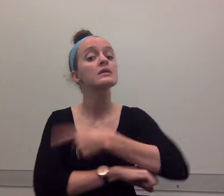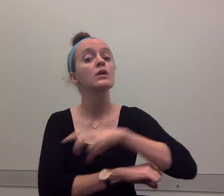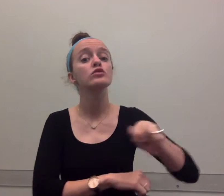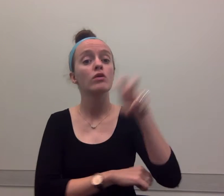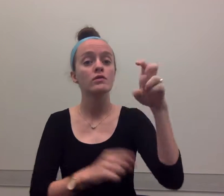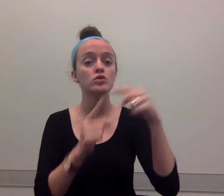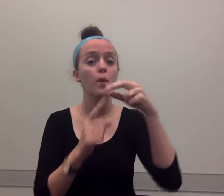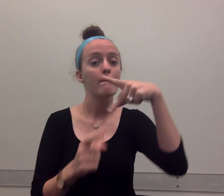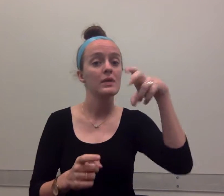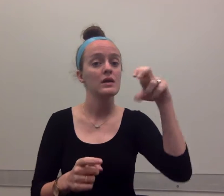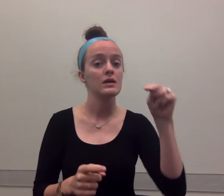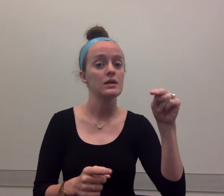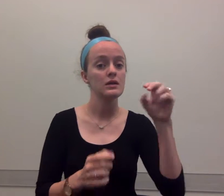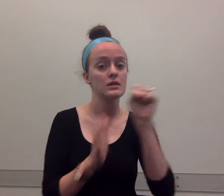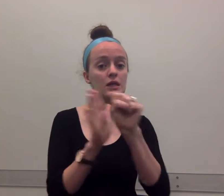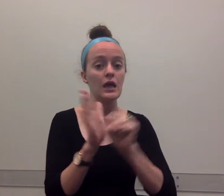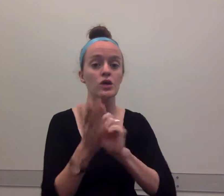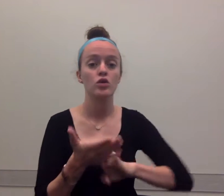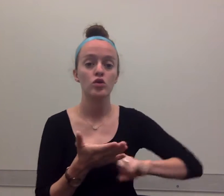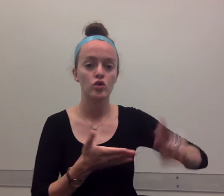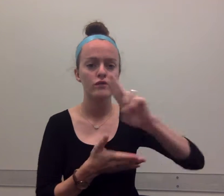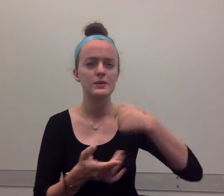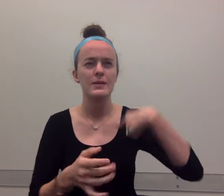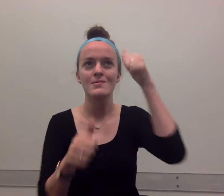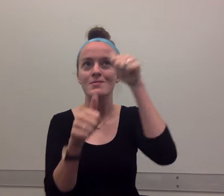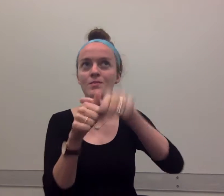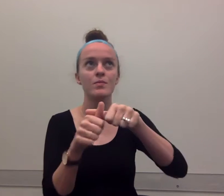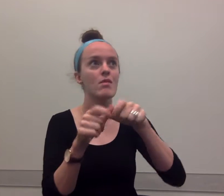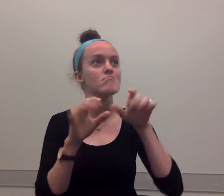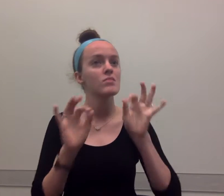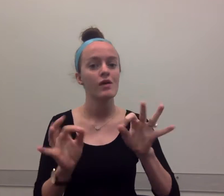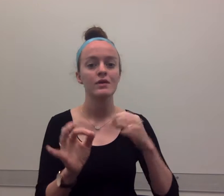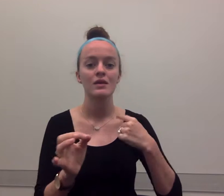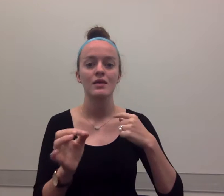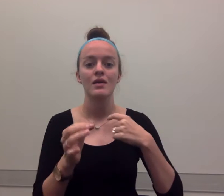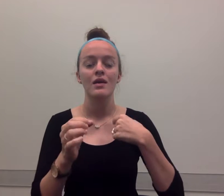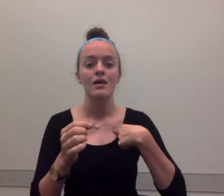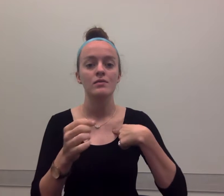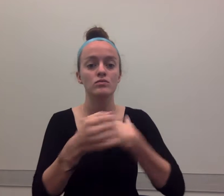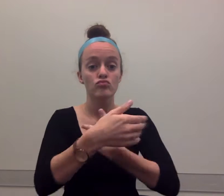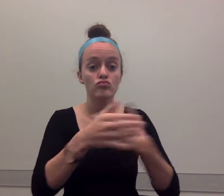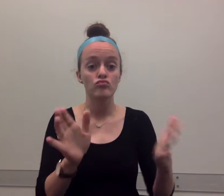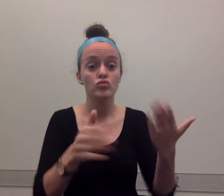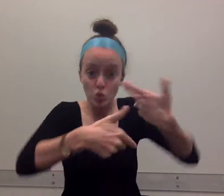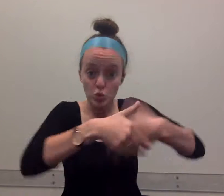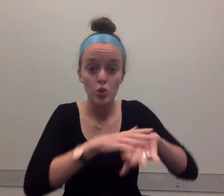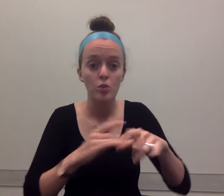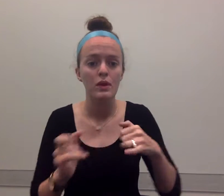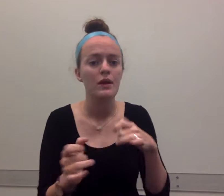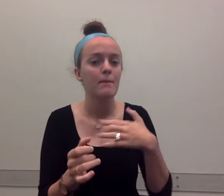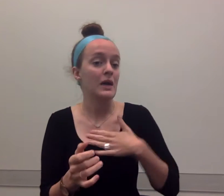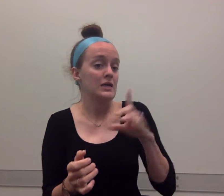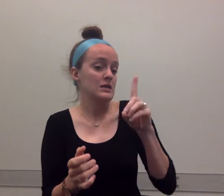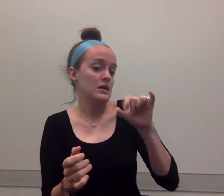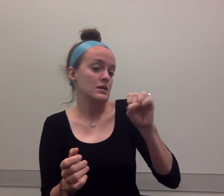this vividly. I entered the room and I plugged in my disk and I thumbed through